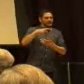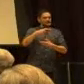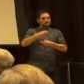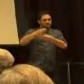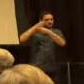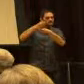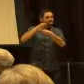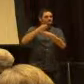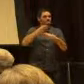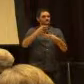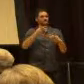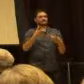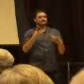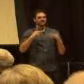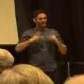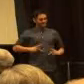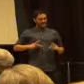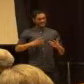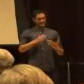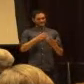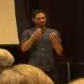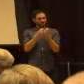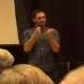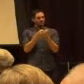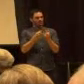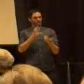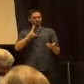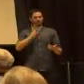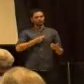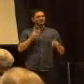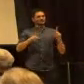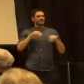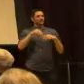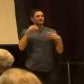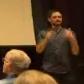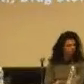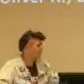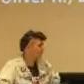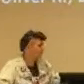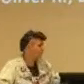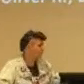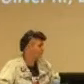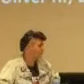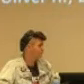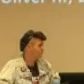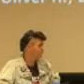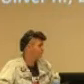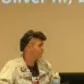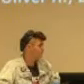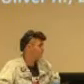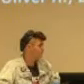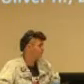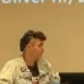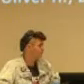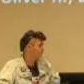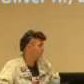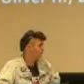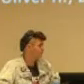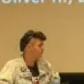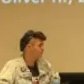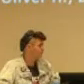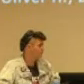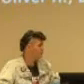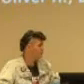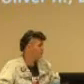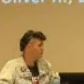trans people in danger, and in general, just having these conversations, talking about this. There